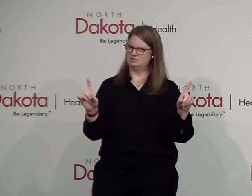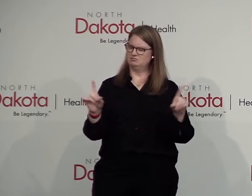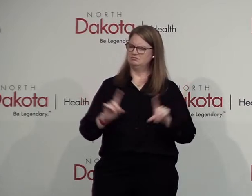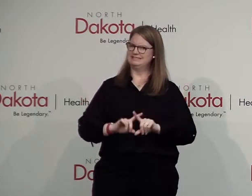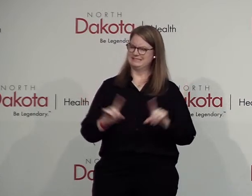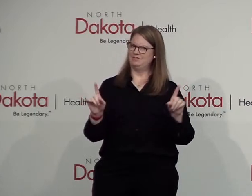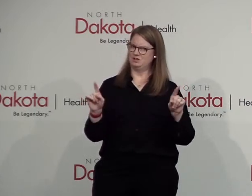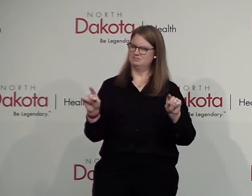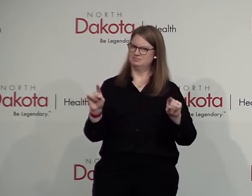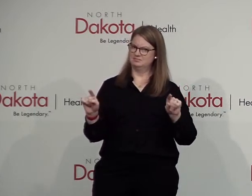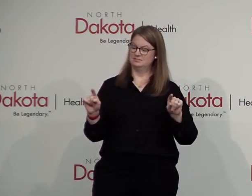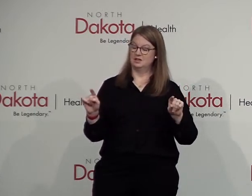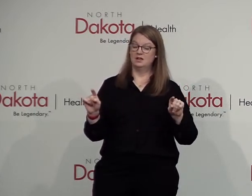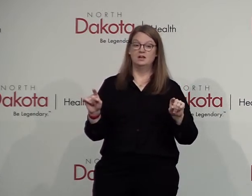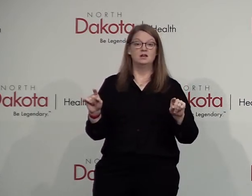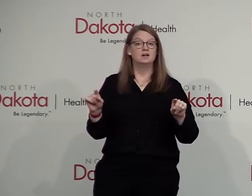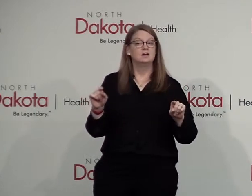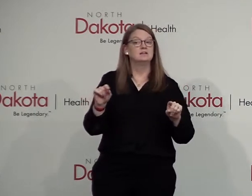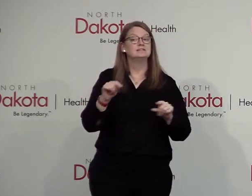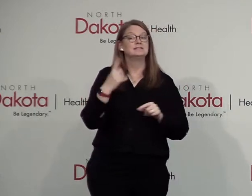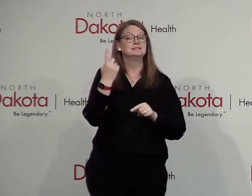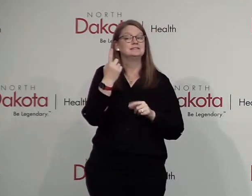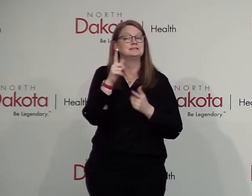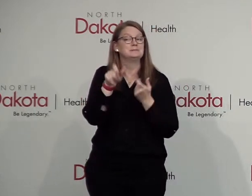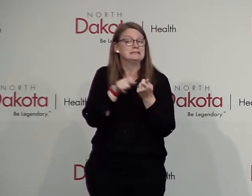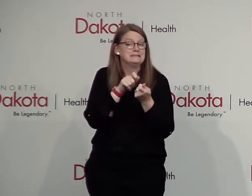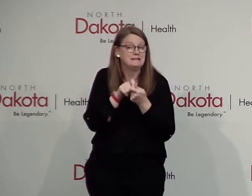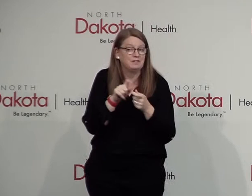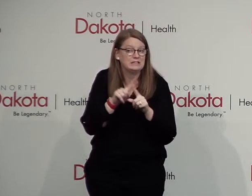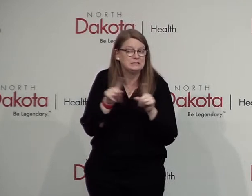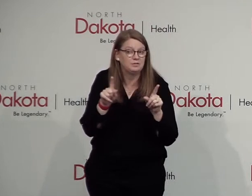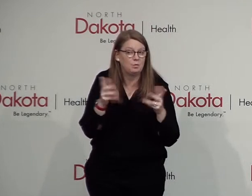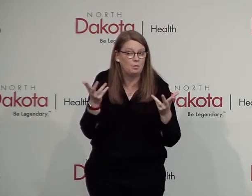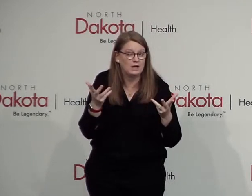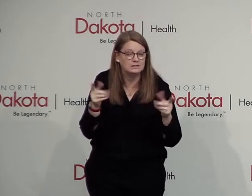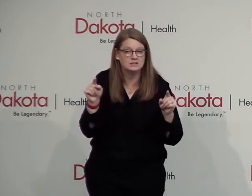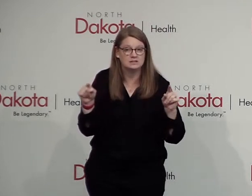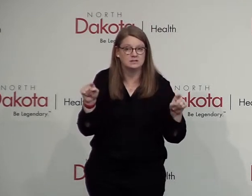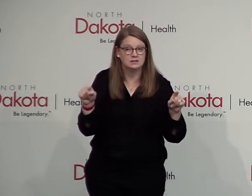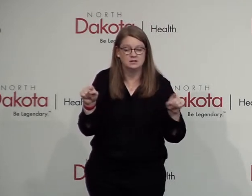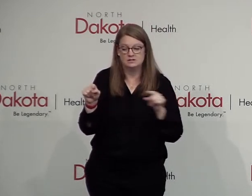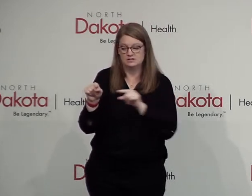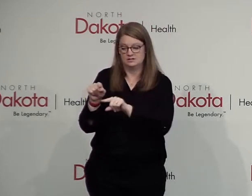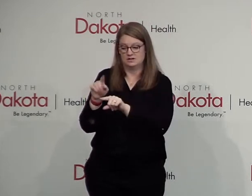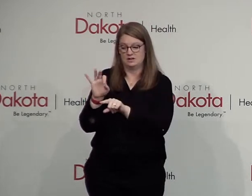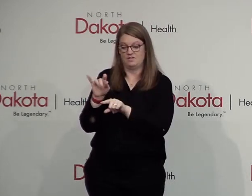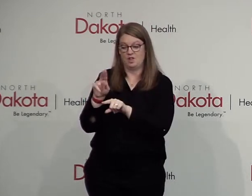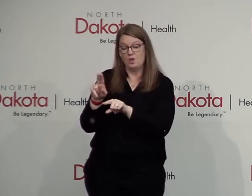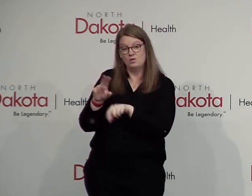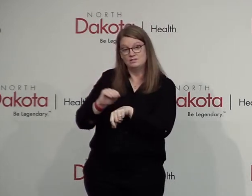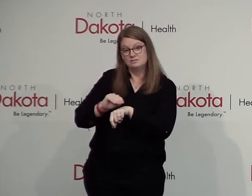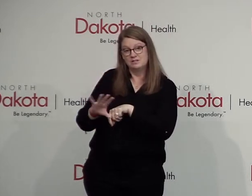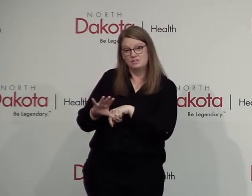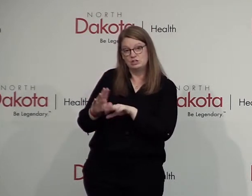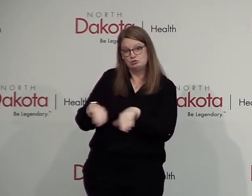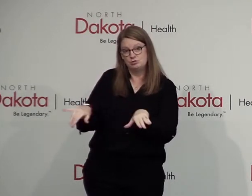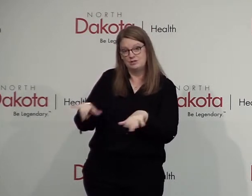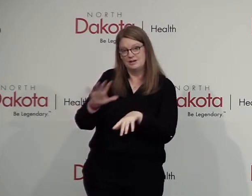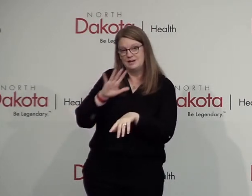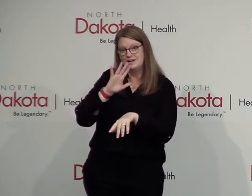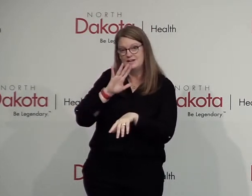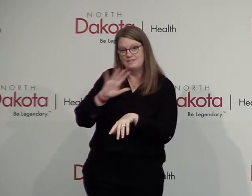is specifically different is that the impact that flu has on children that are age 5 and